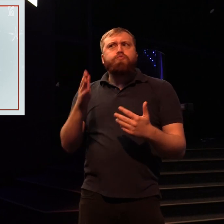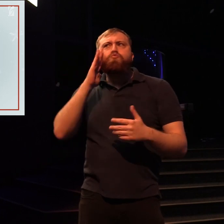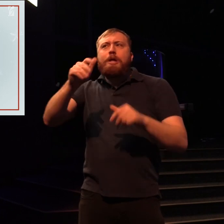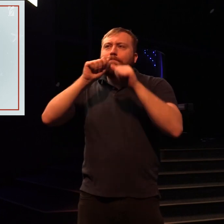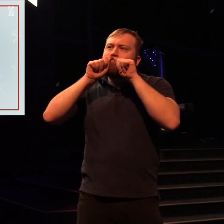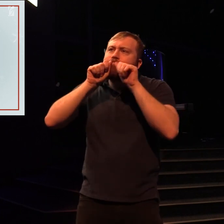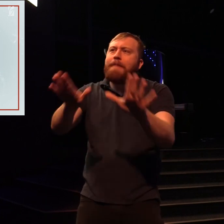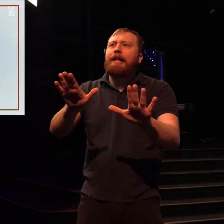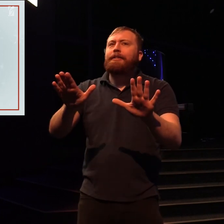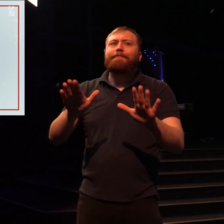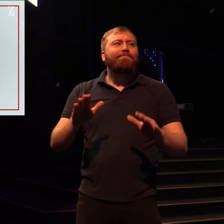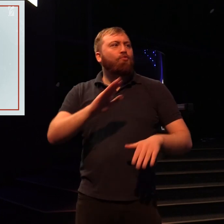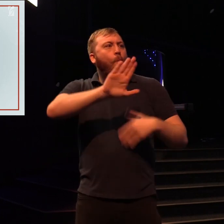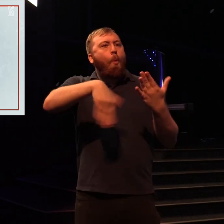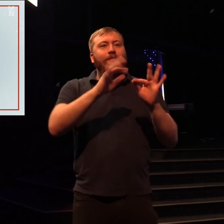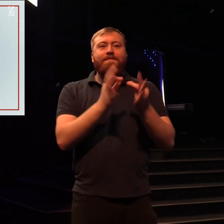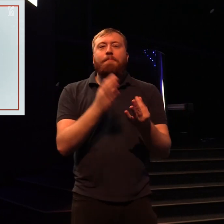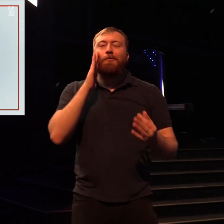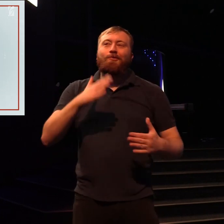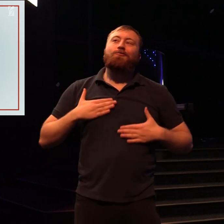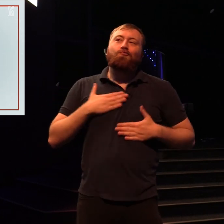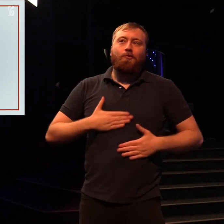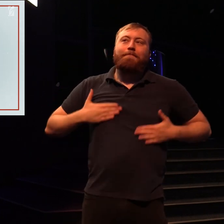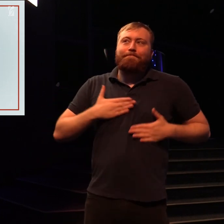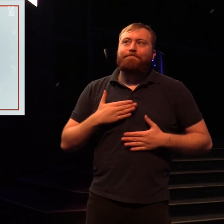by the whole family.